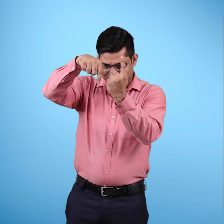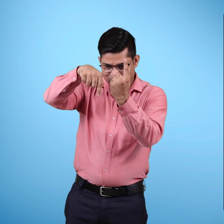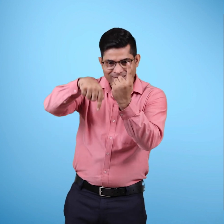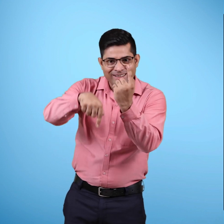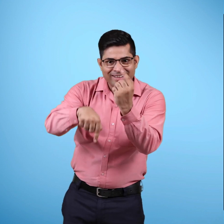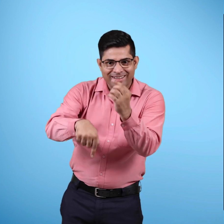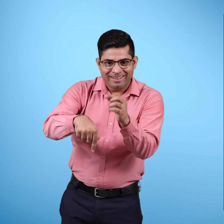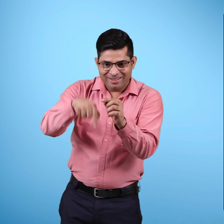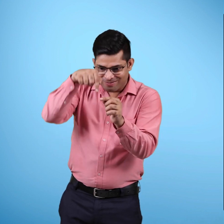the main root is called